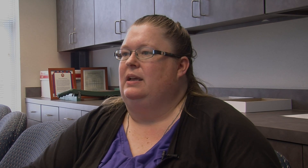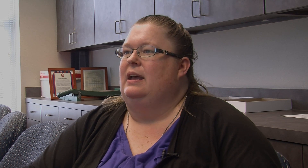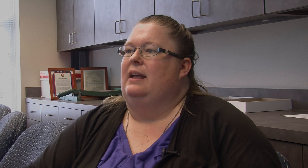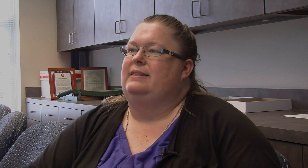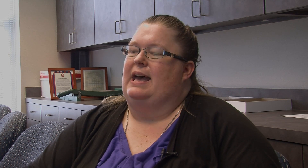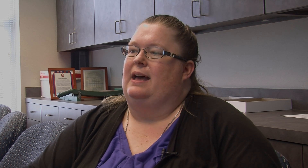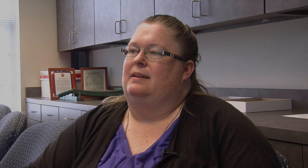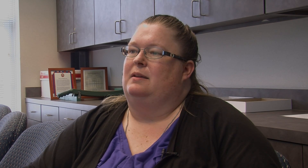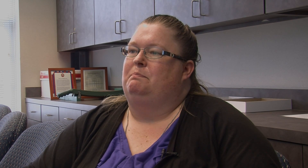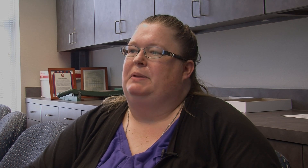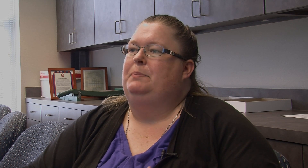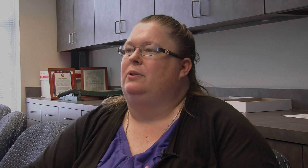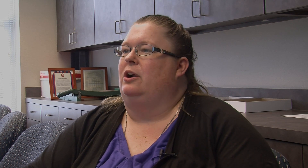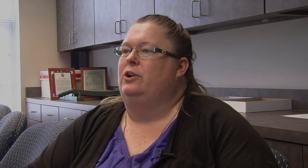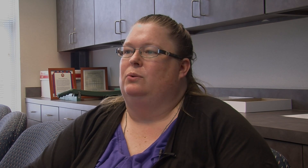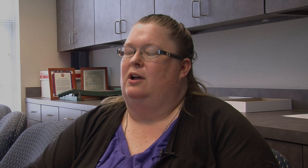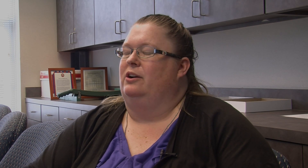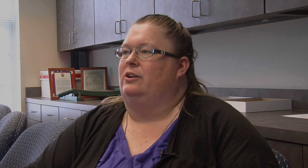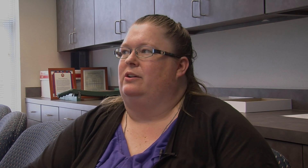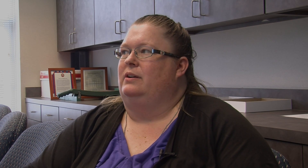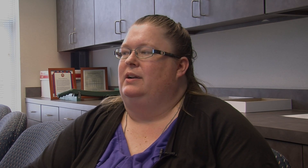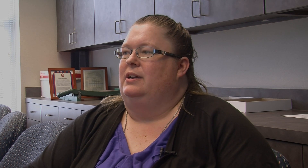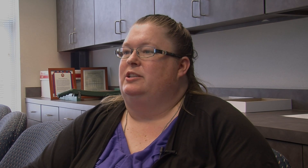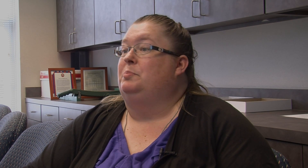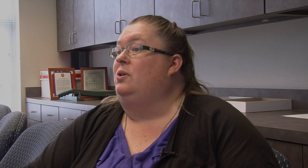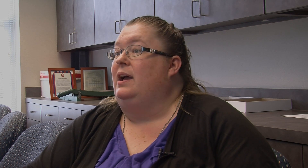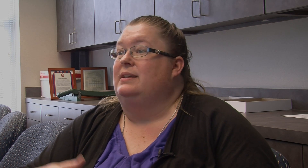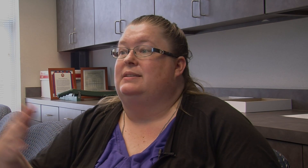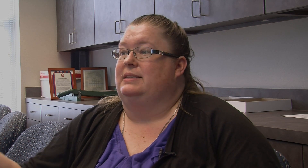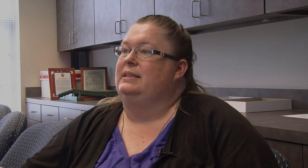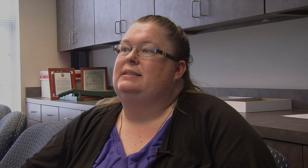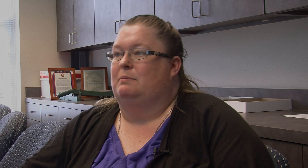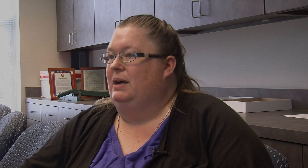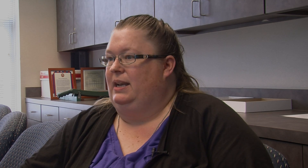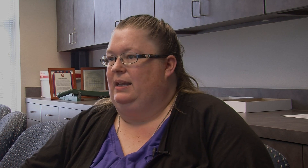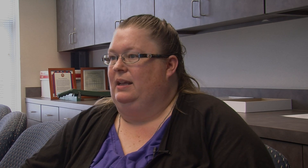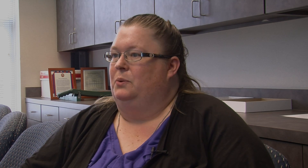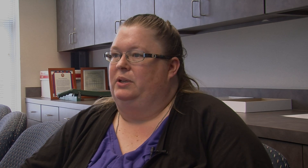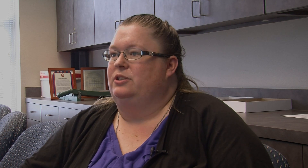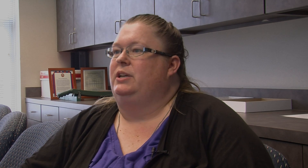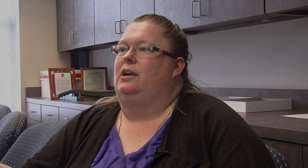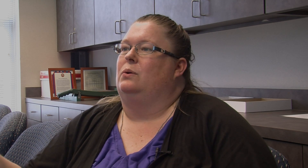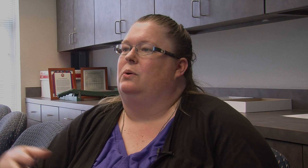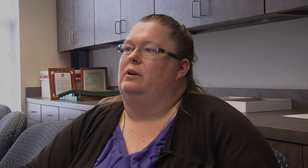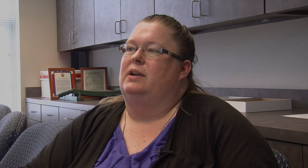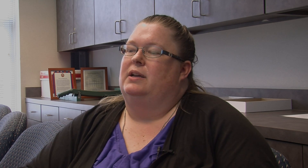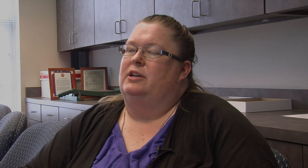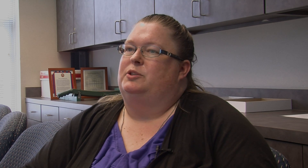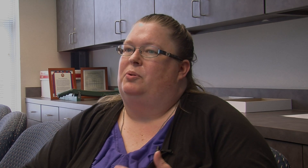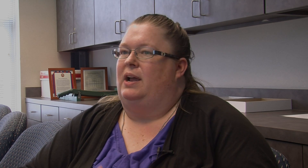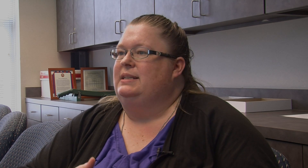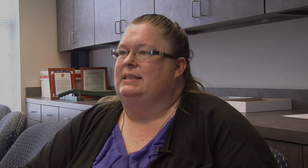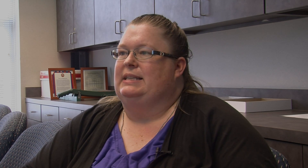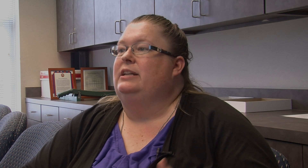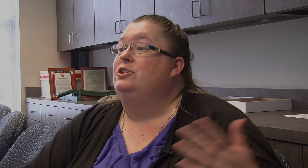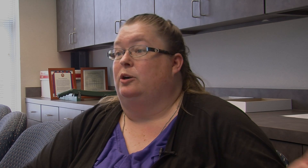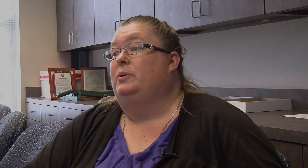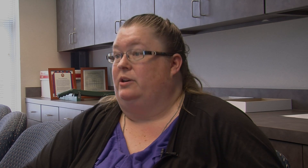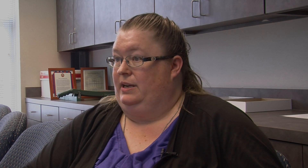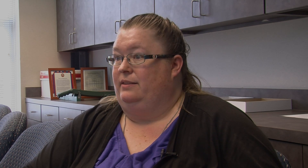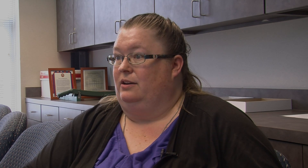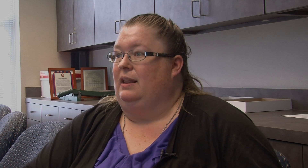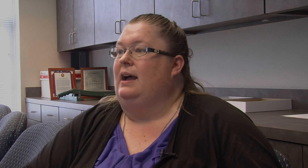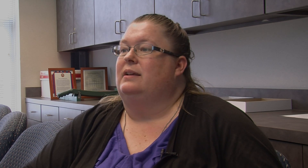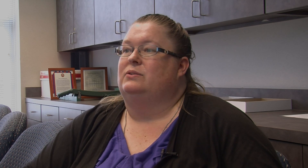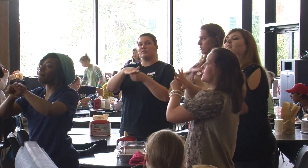university that people are no longer surprised to see somebody in a wheelchair or surprised to see an